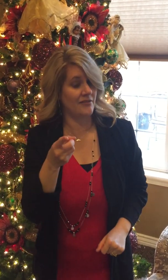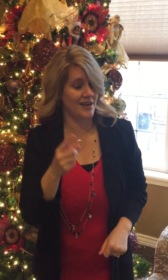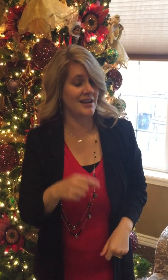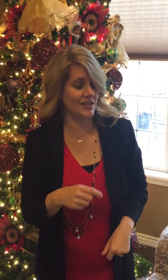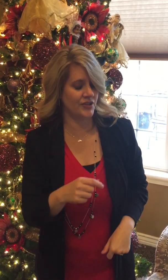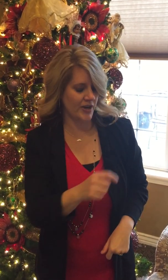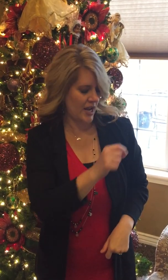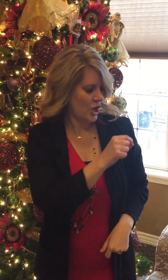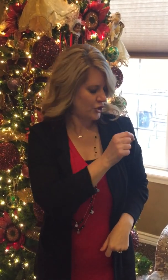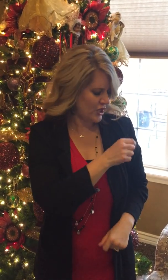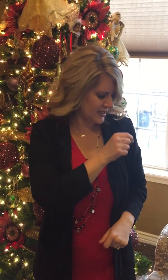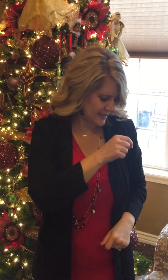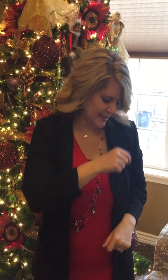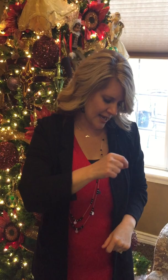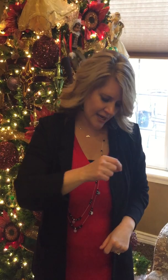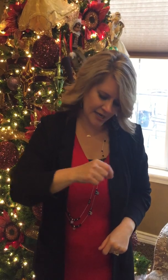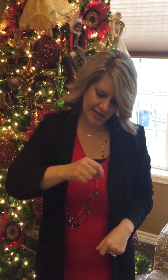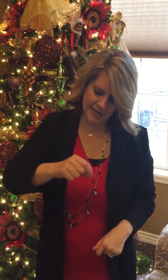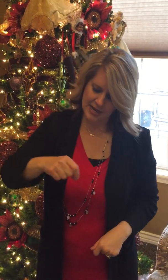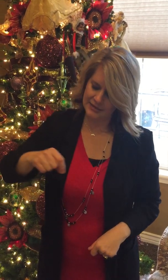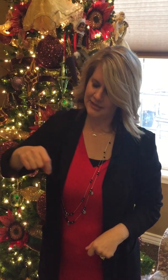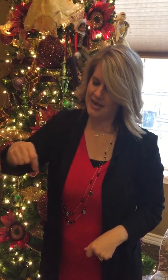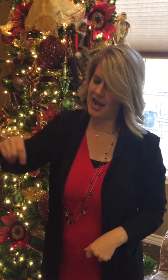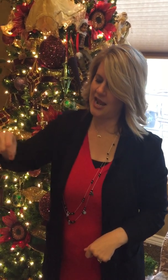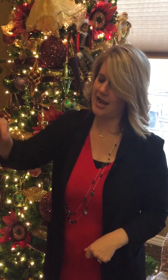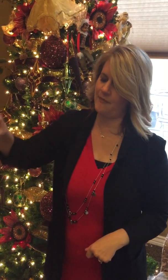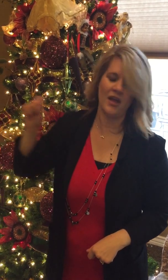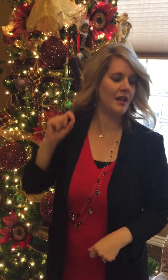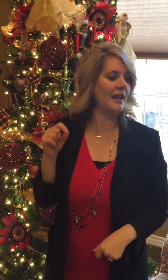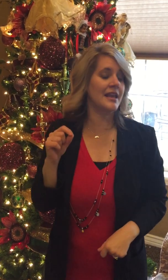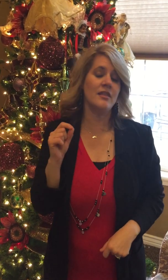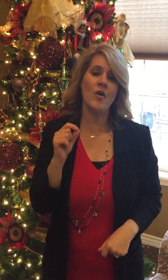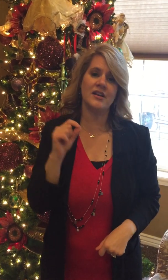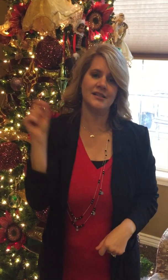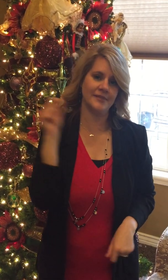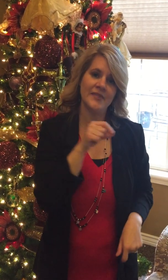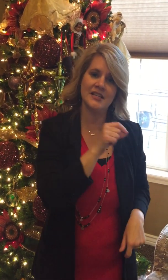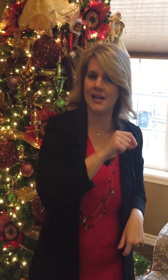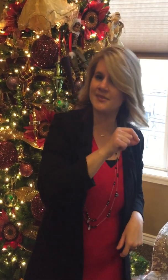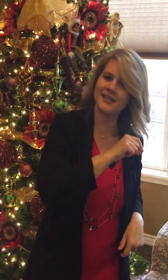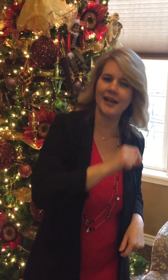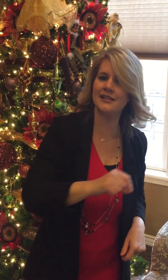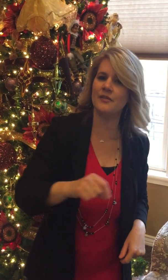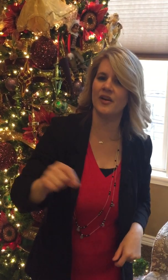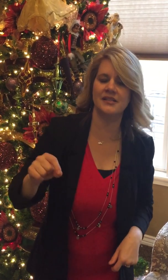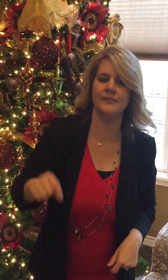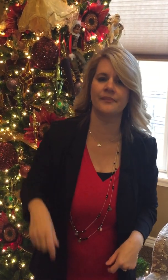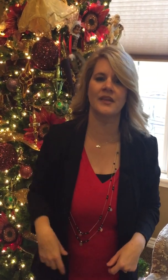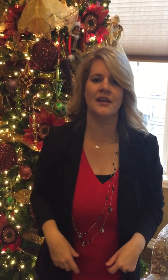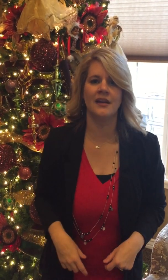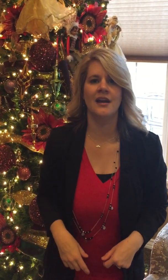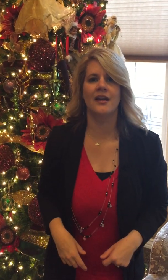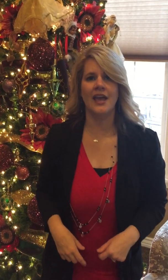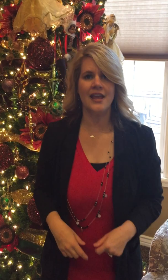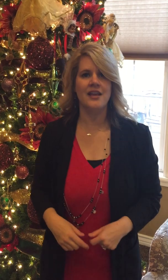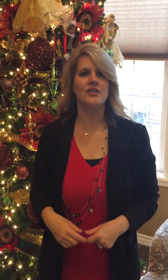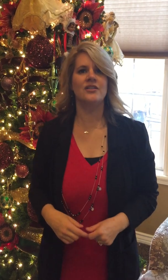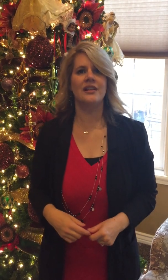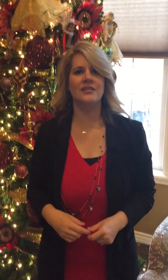in history. Just sign his name, like in the books. His name's signed in the books. Okay, so let's go